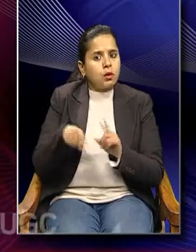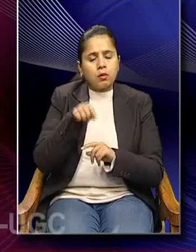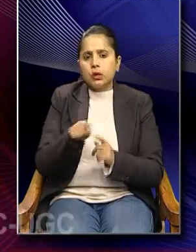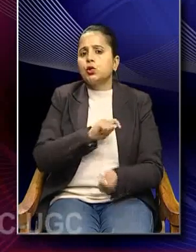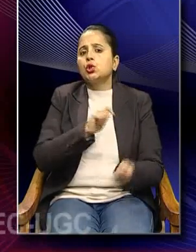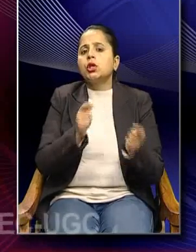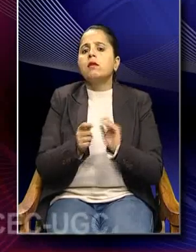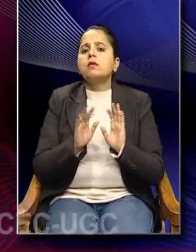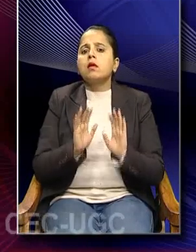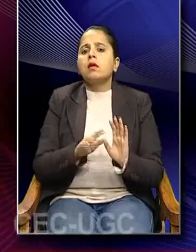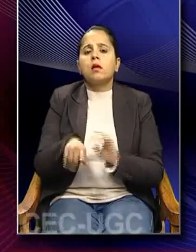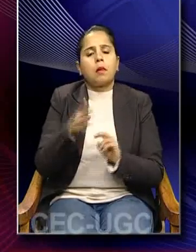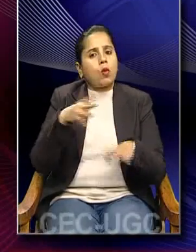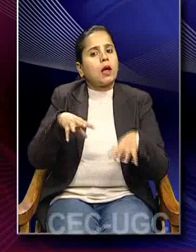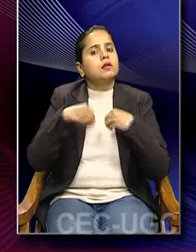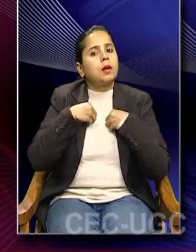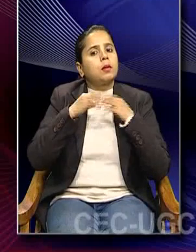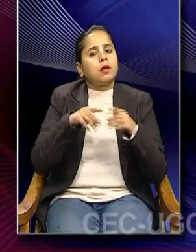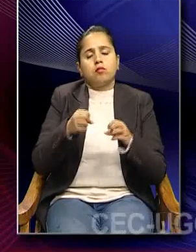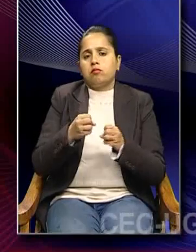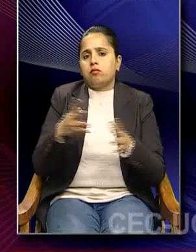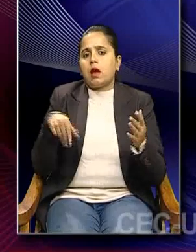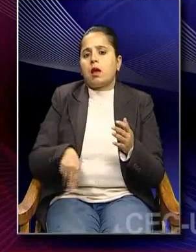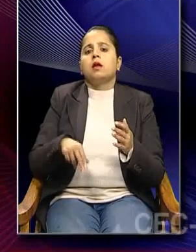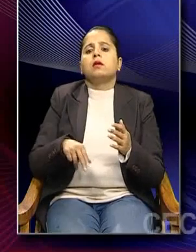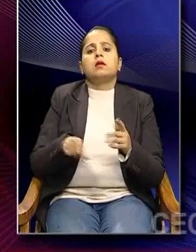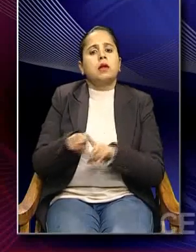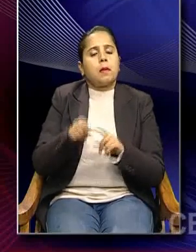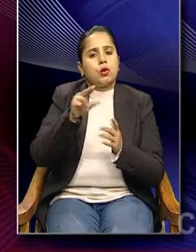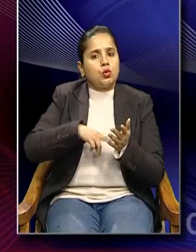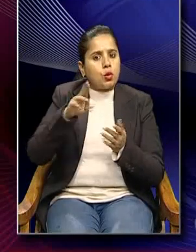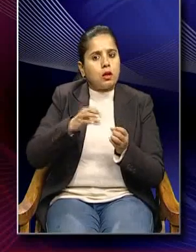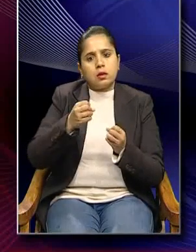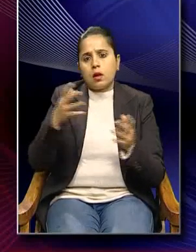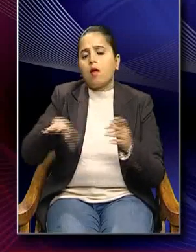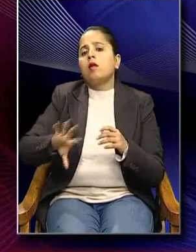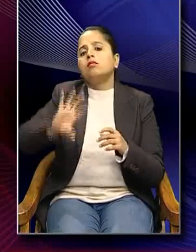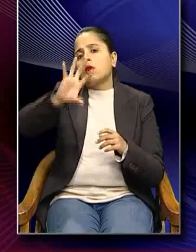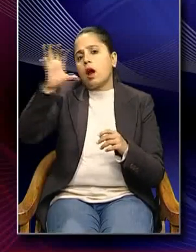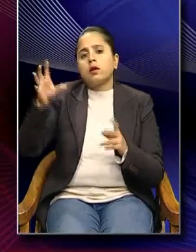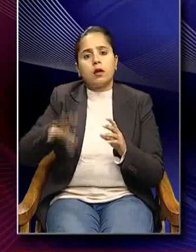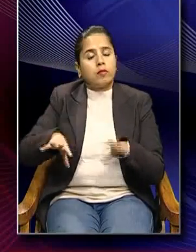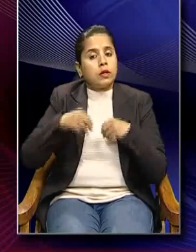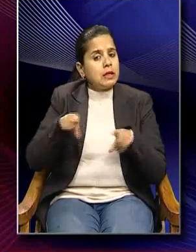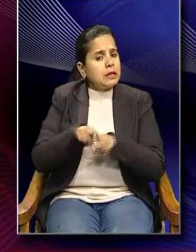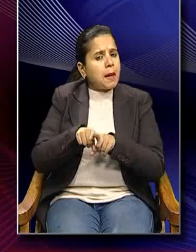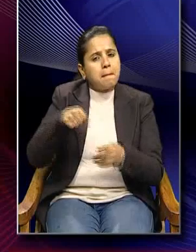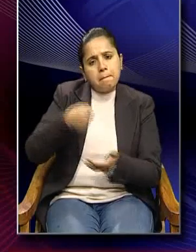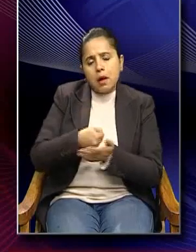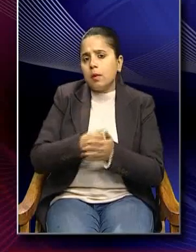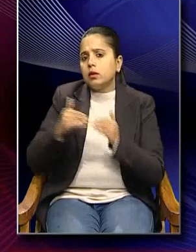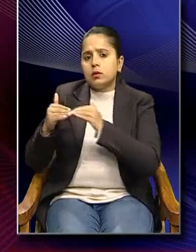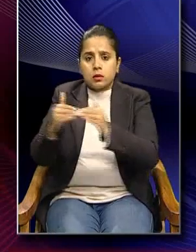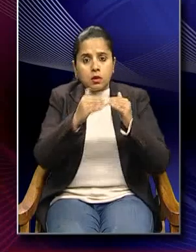ratified, and they were being accepted by a lot of nations together. The safe minimum standard and